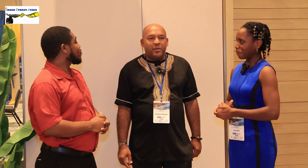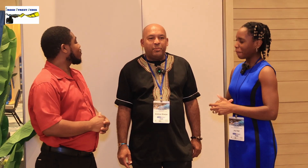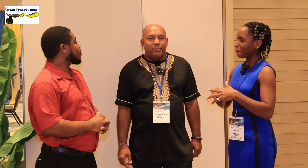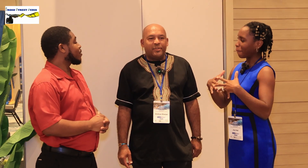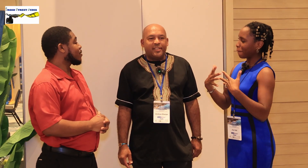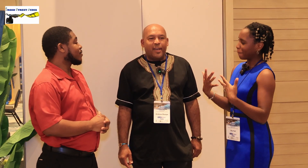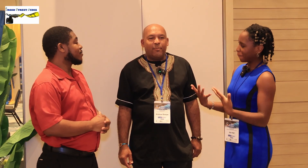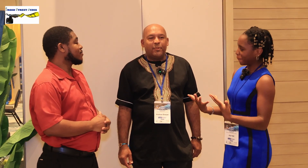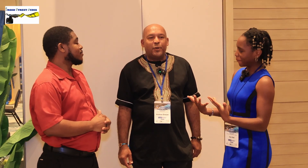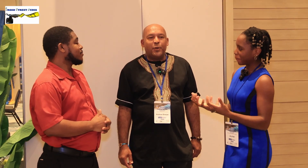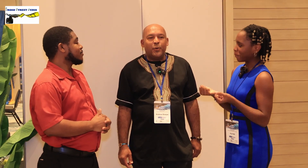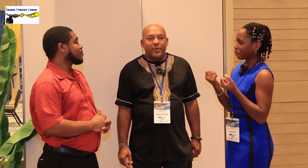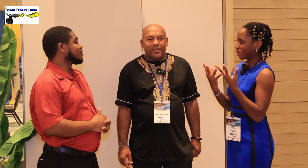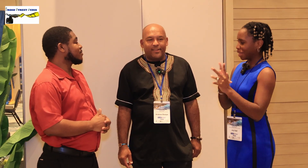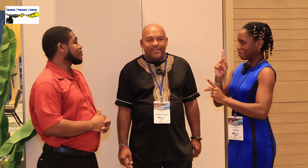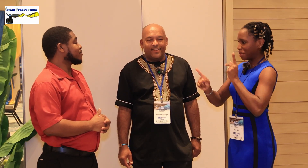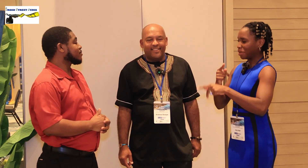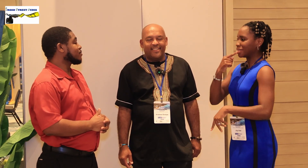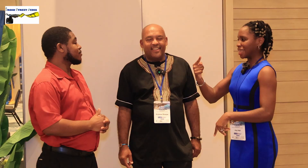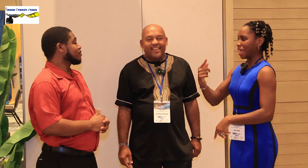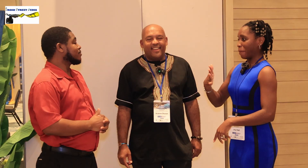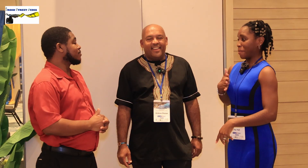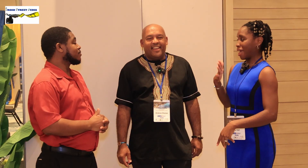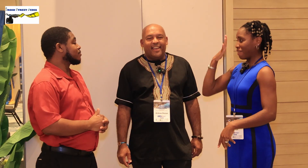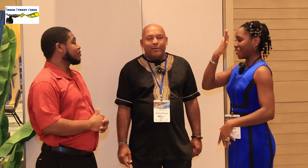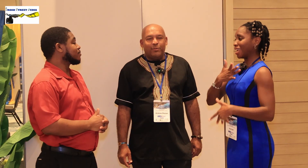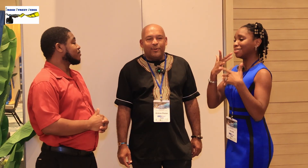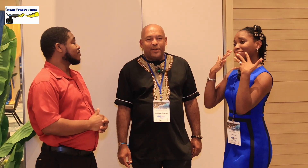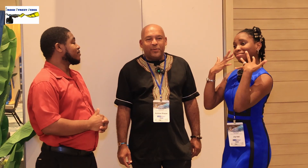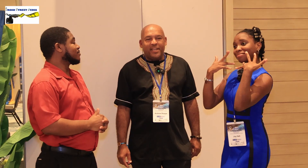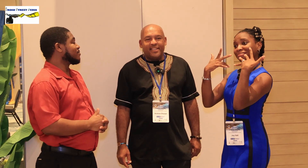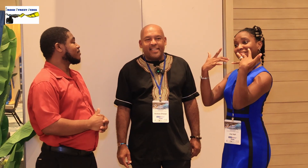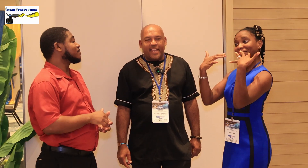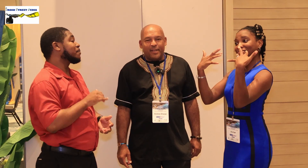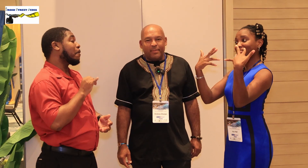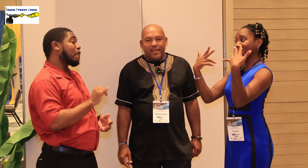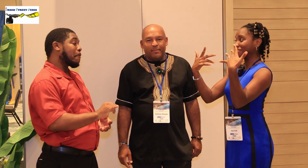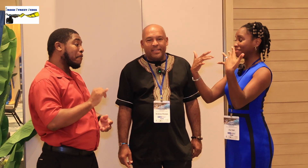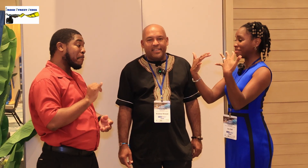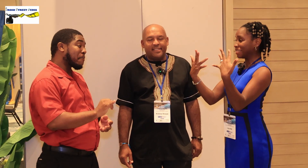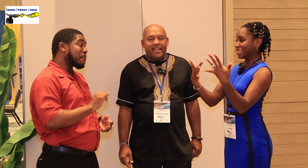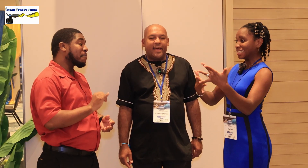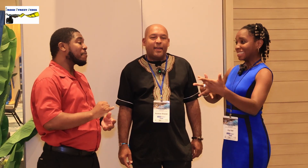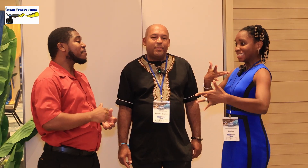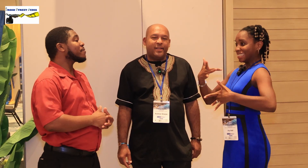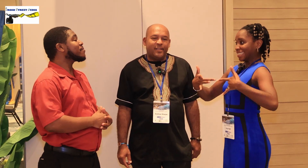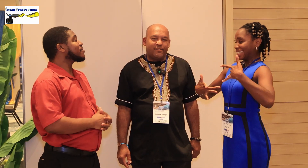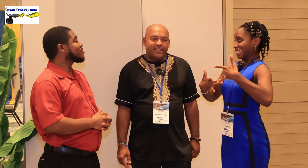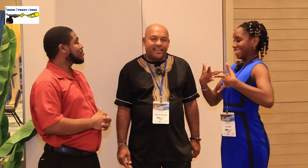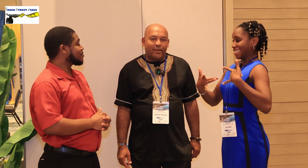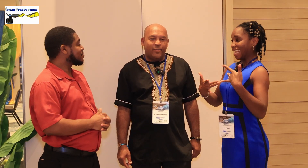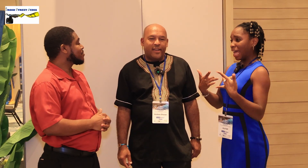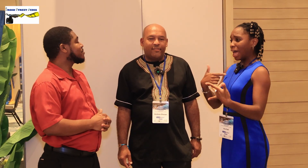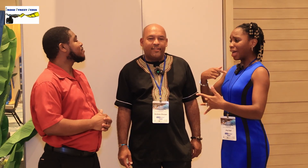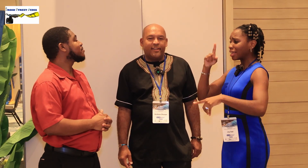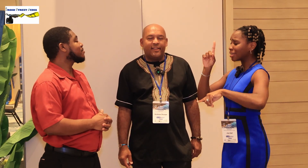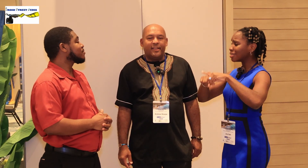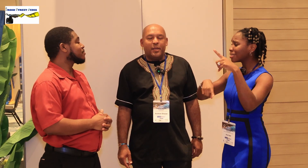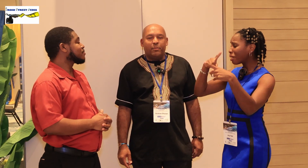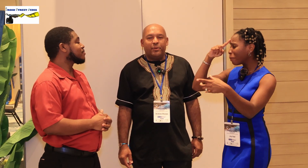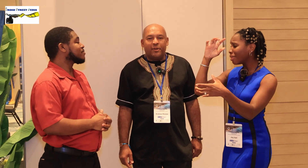Well, a lot of people say I'm glowing. I'm glowing with excitement because I can't believe it that we